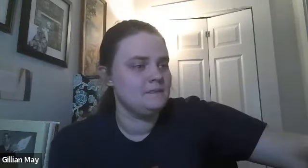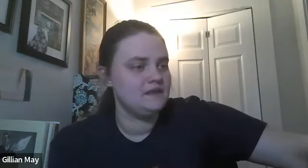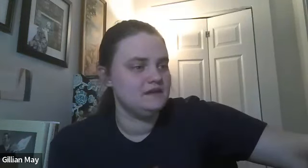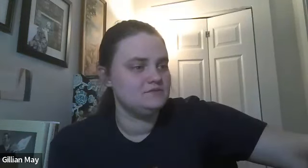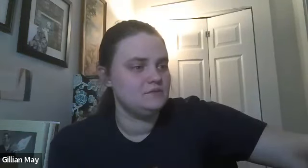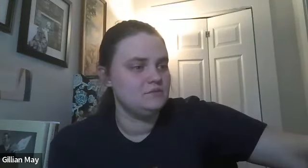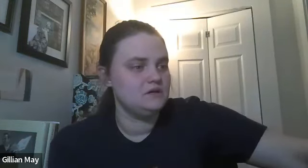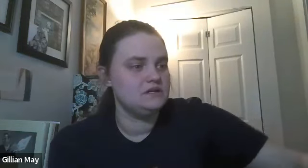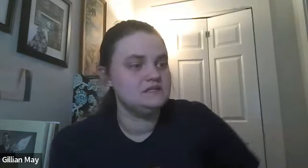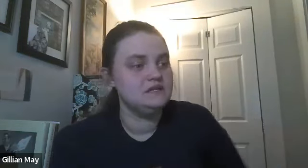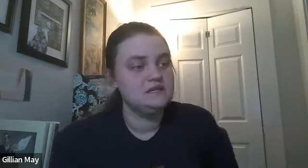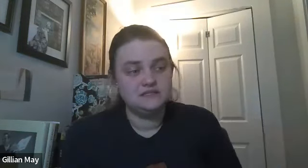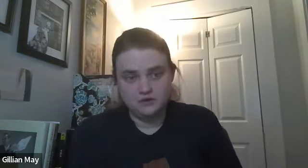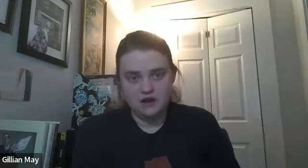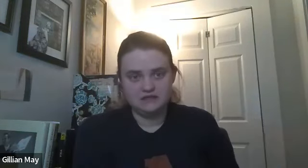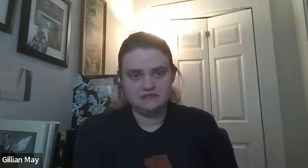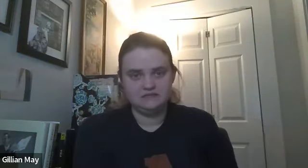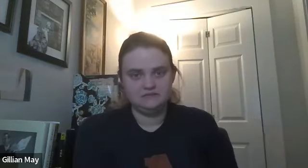The next one was surprised.